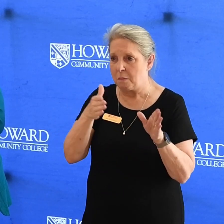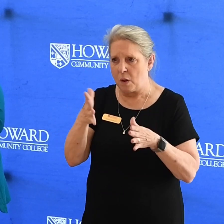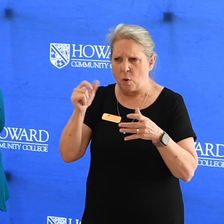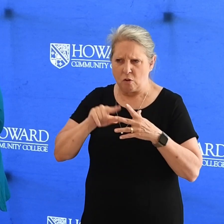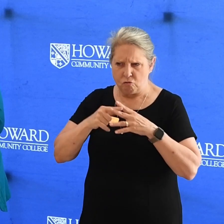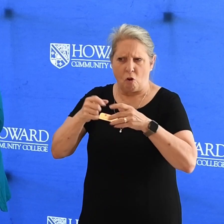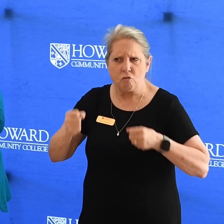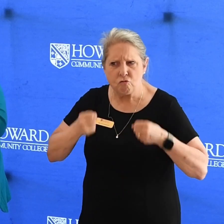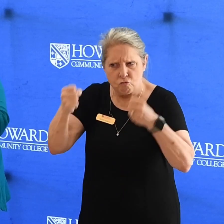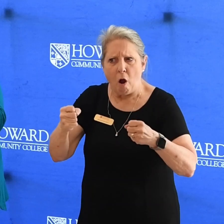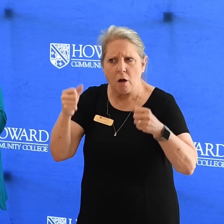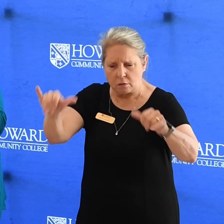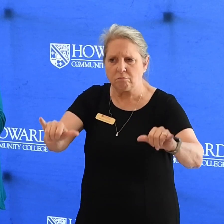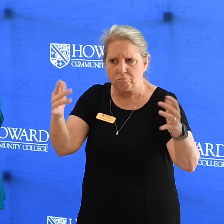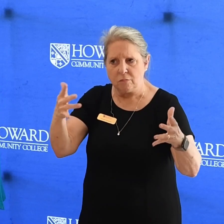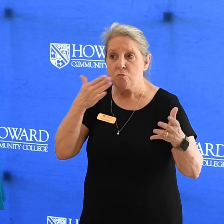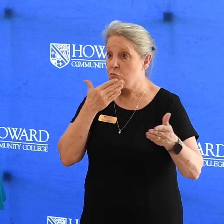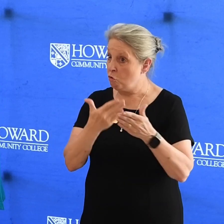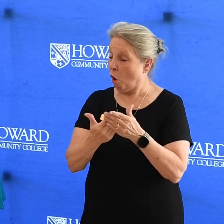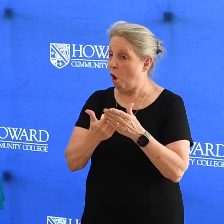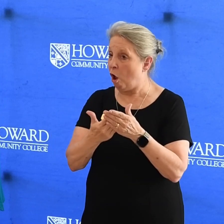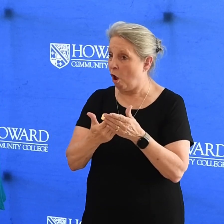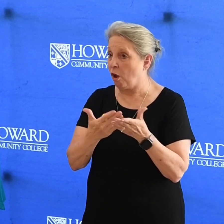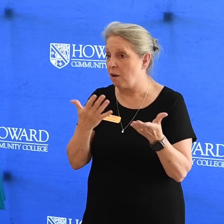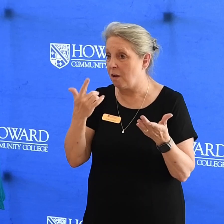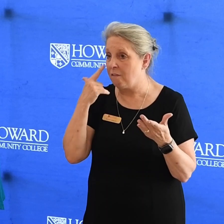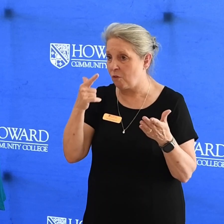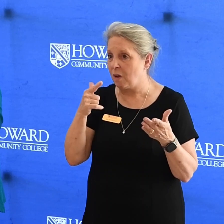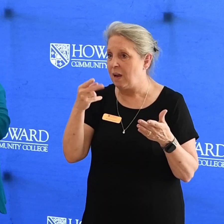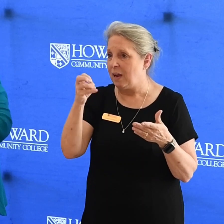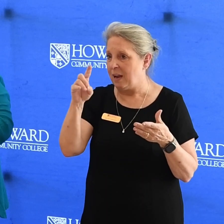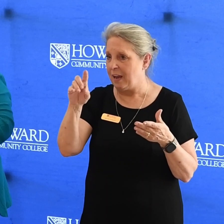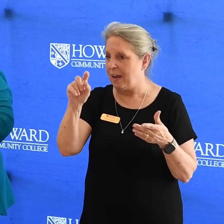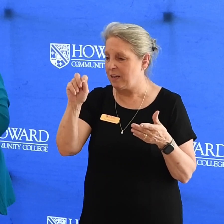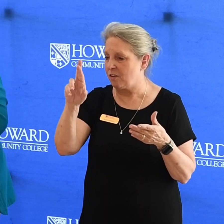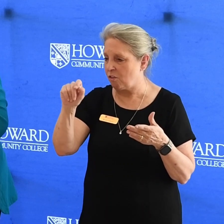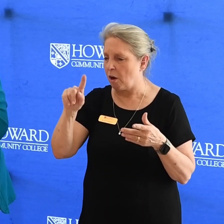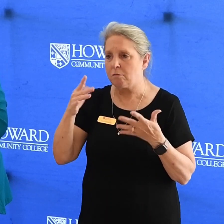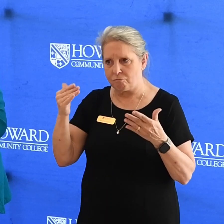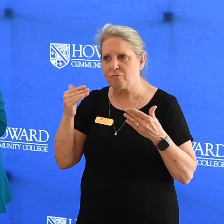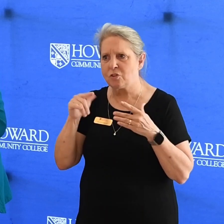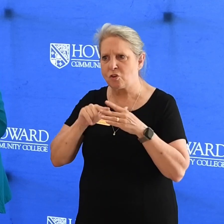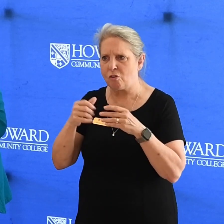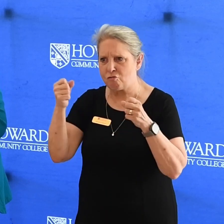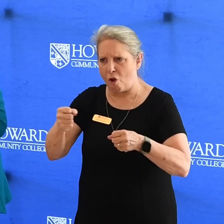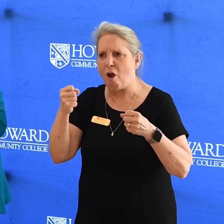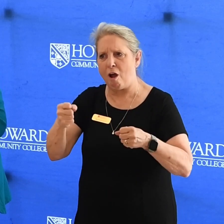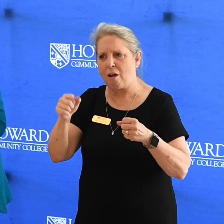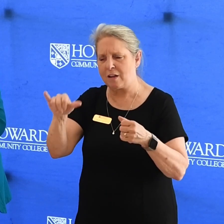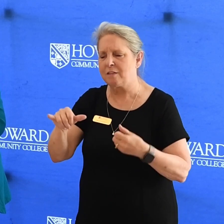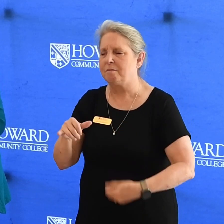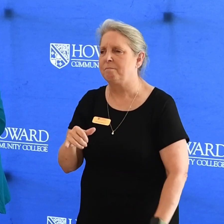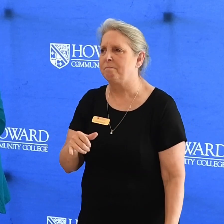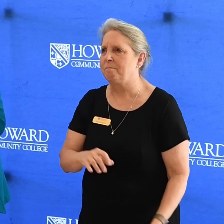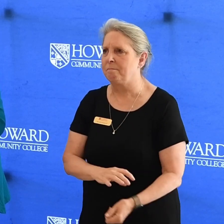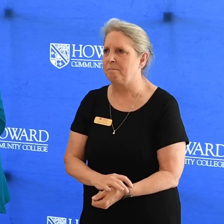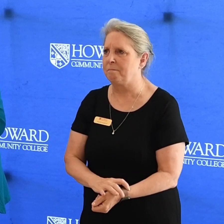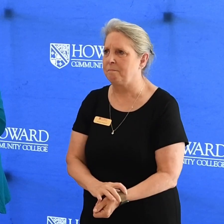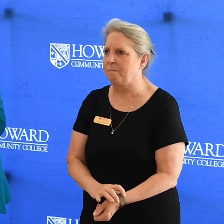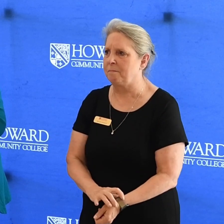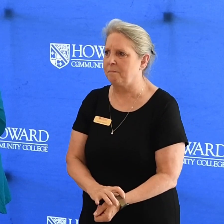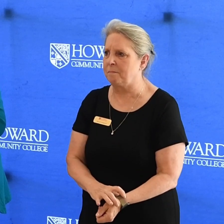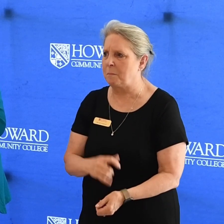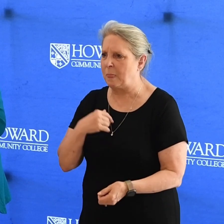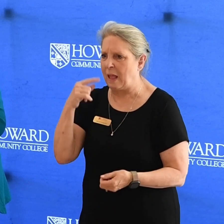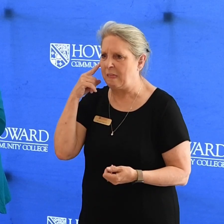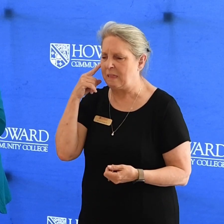strong, which is a good metaphor for Head Start, right? Start strong. And, you know, I think